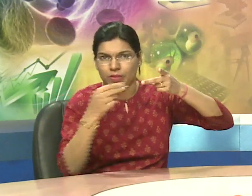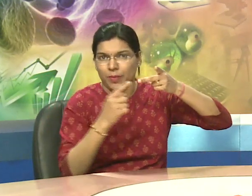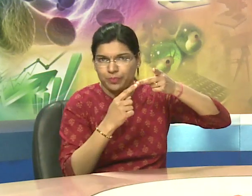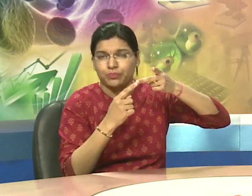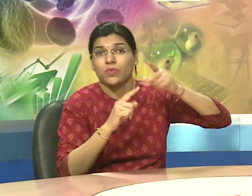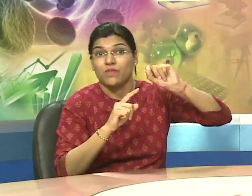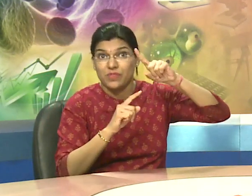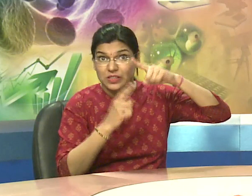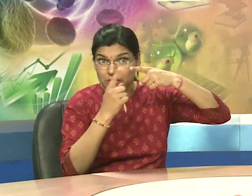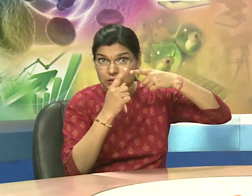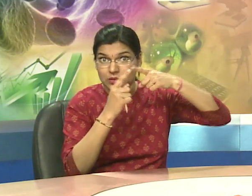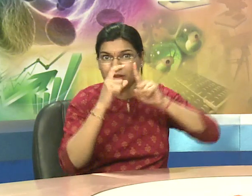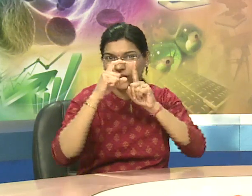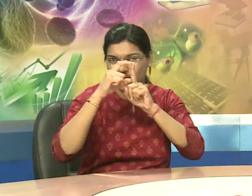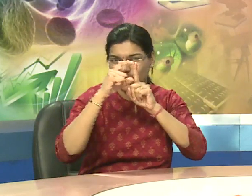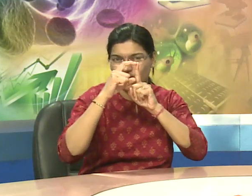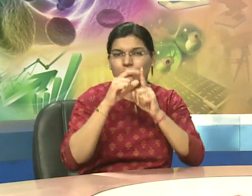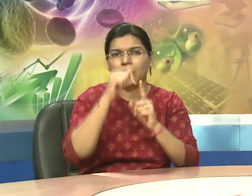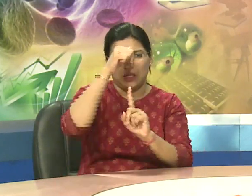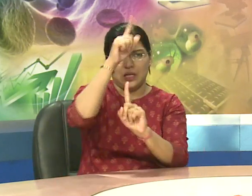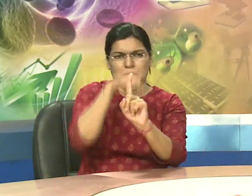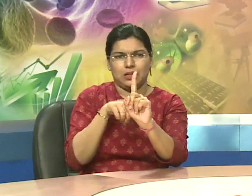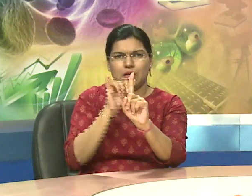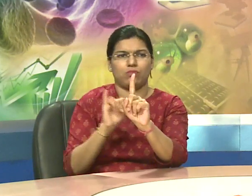In domestic means within the India.